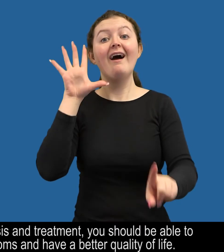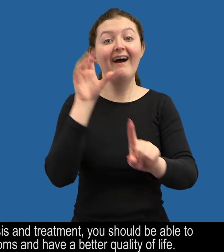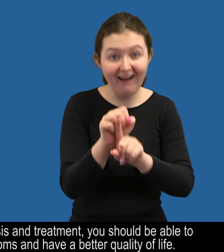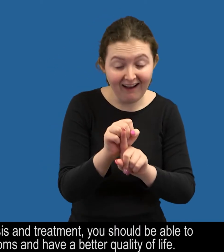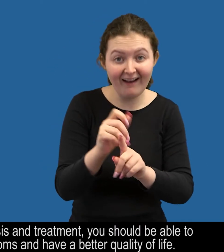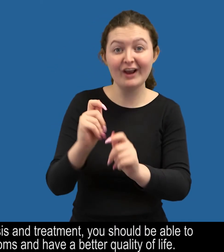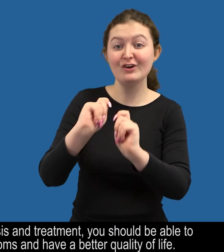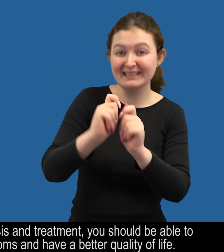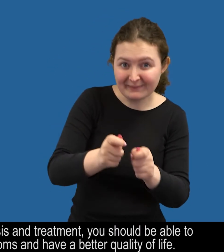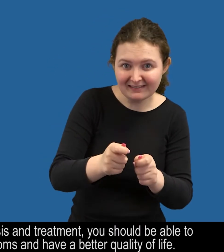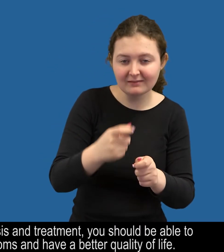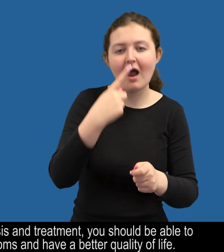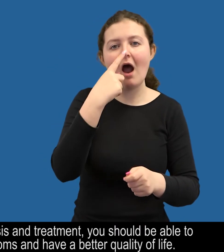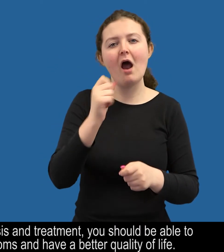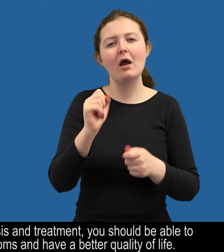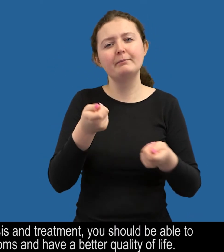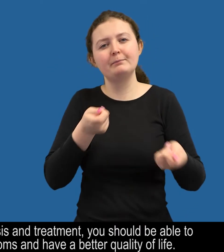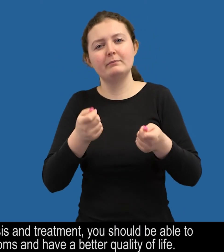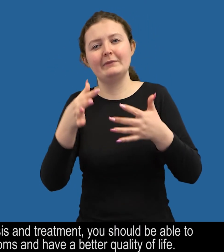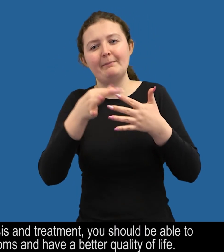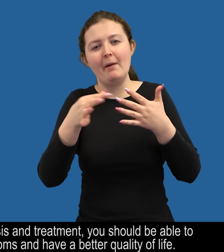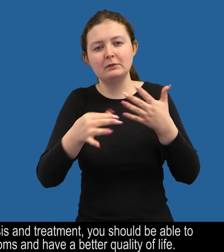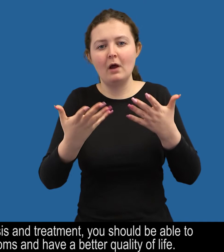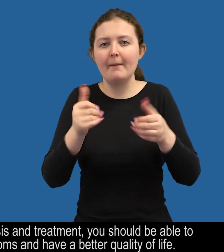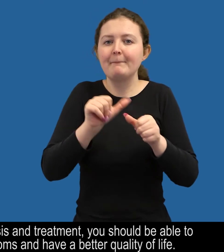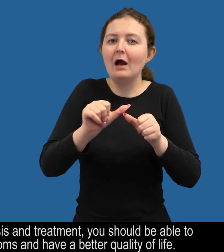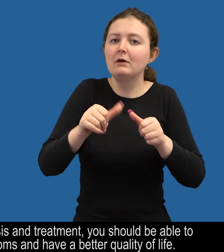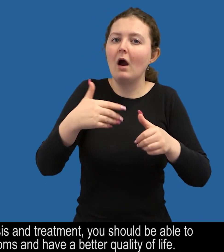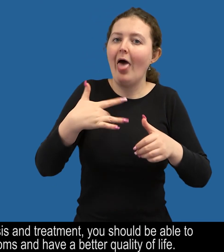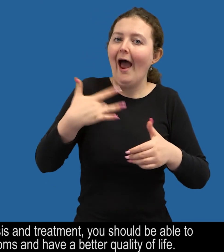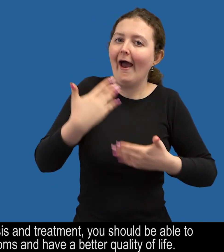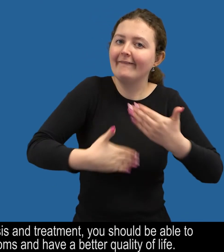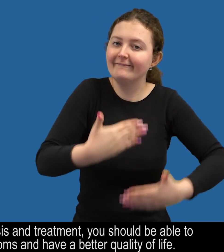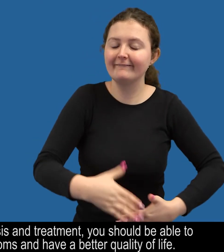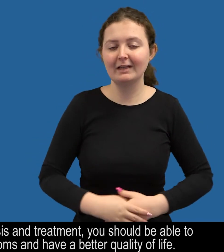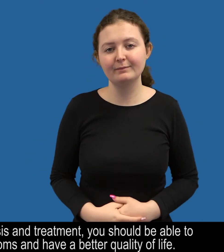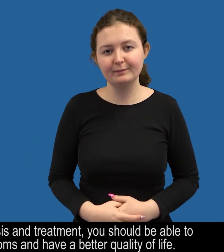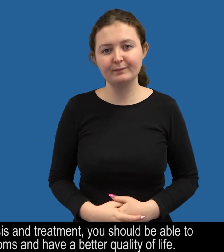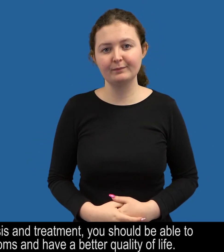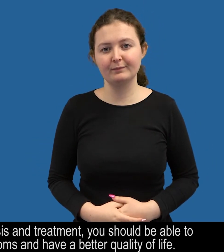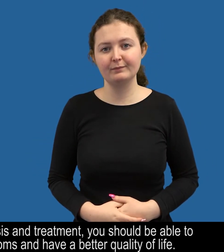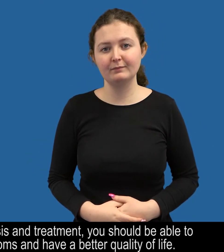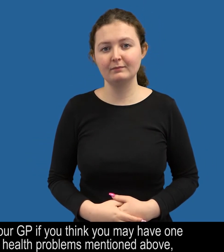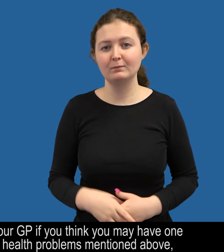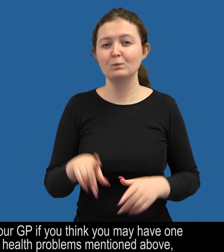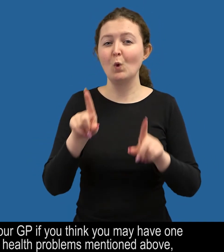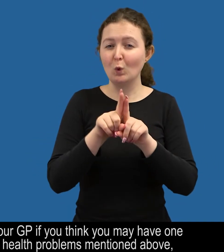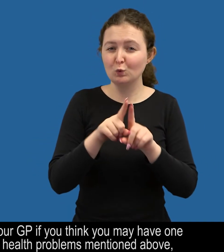With the correct diagnosis and treatment, you should be able to manage your symptoms and have a better quality of life. You should also visit your